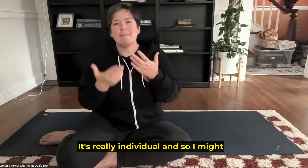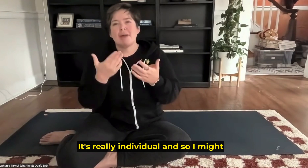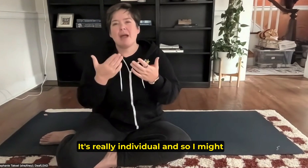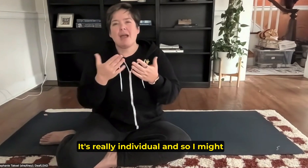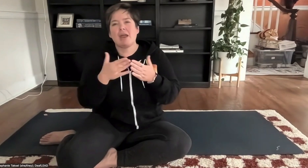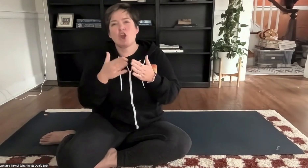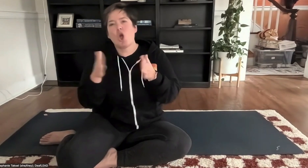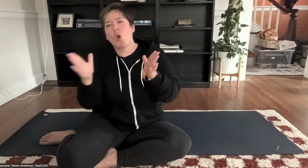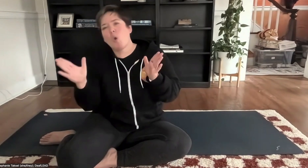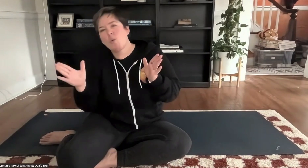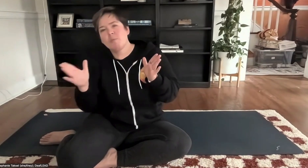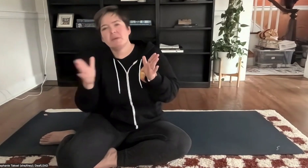might